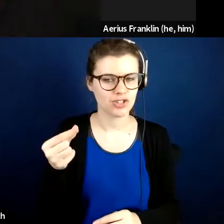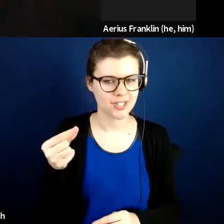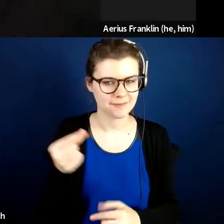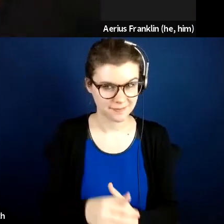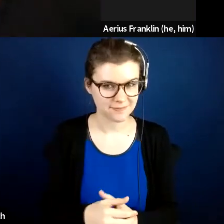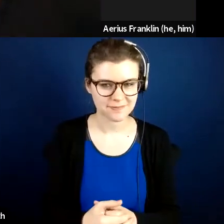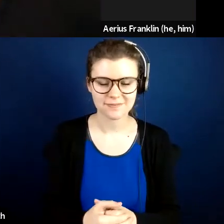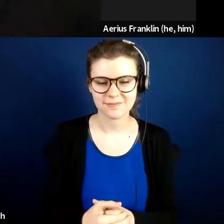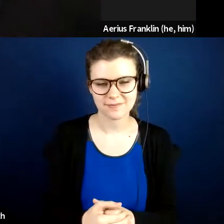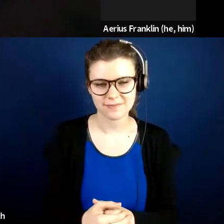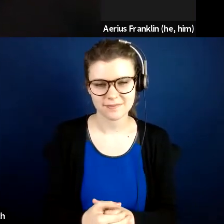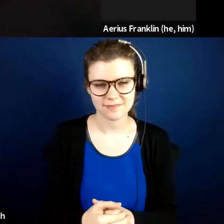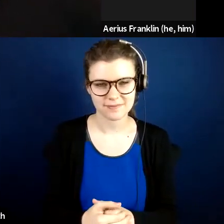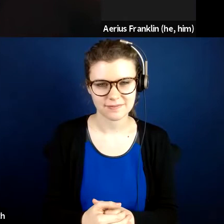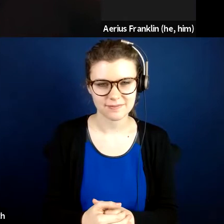So in the